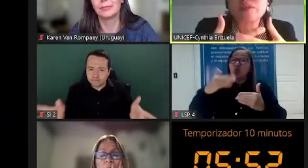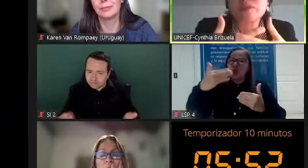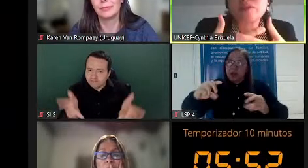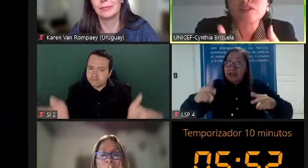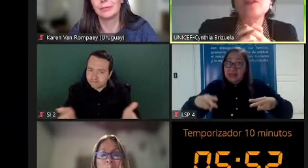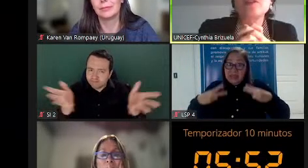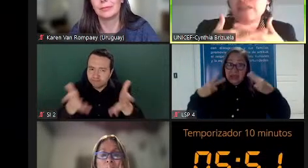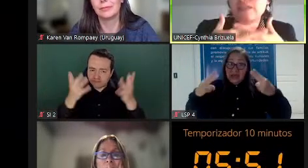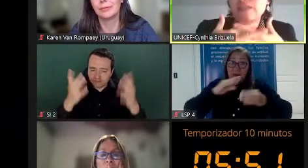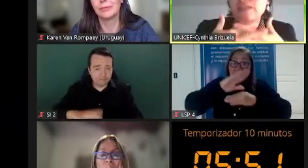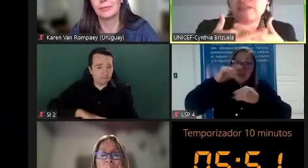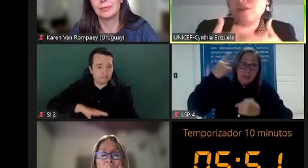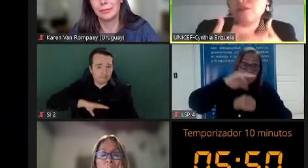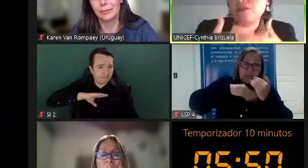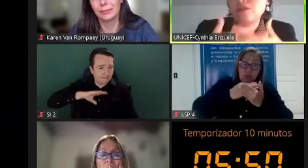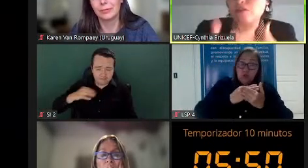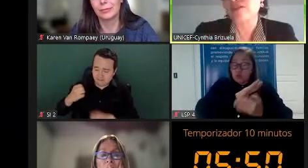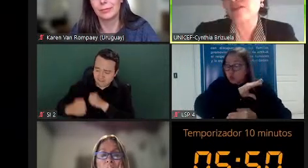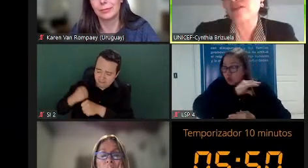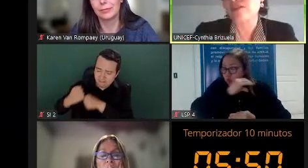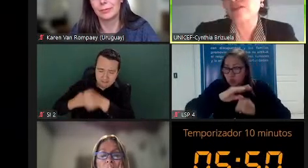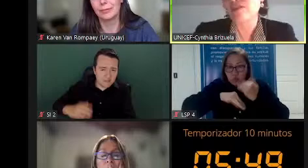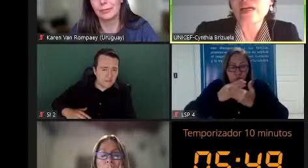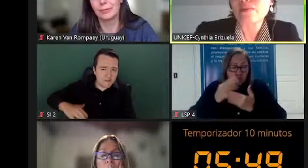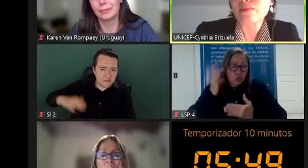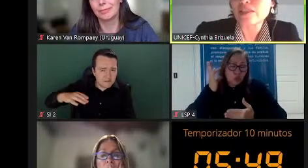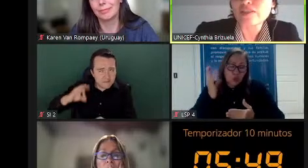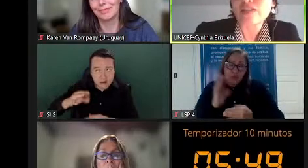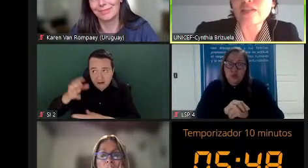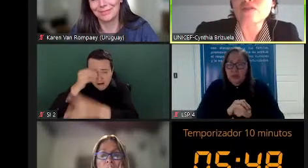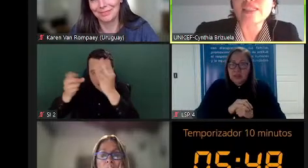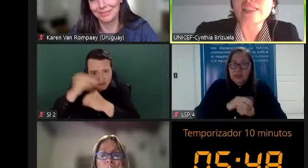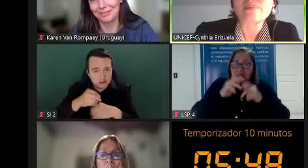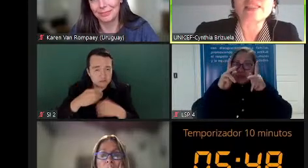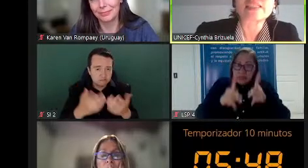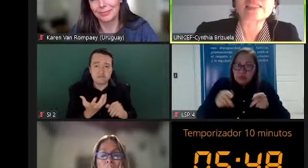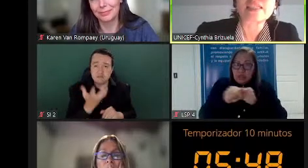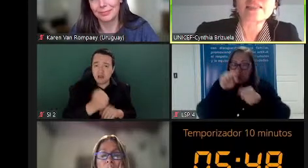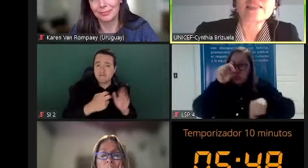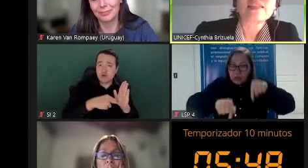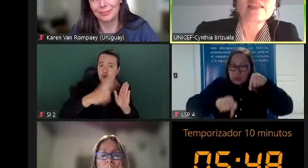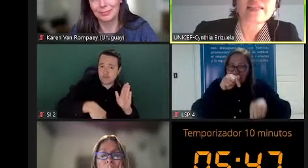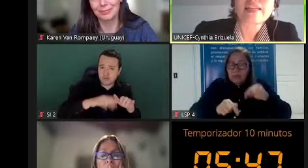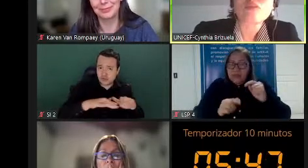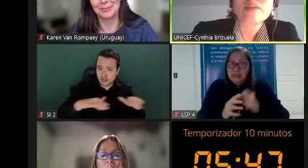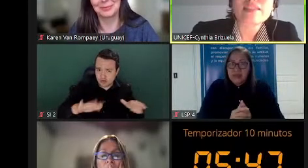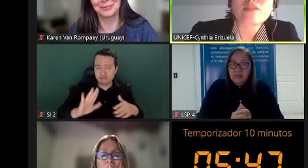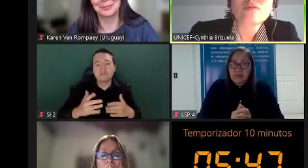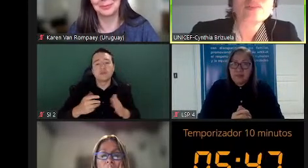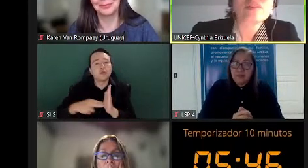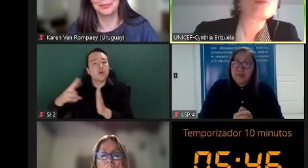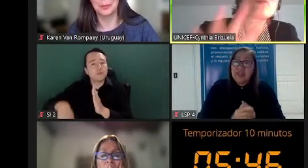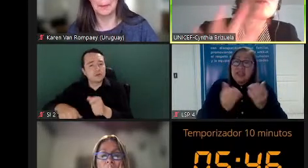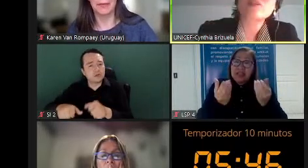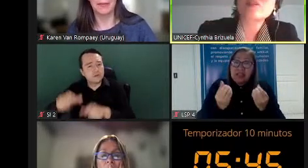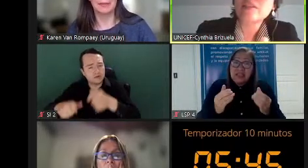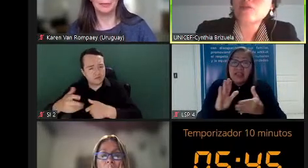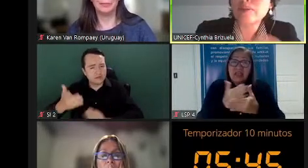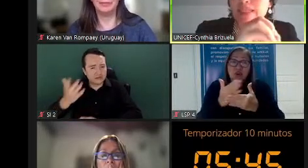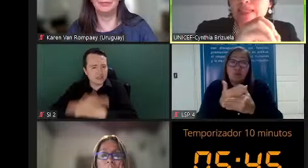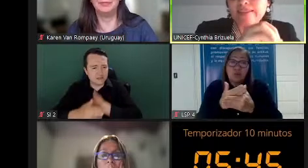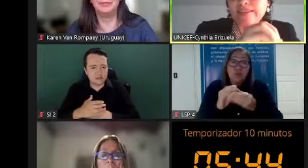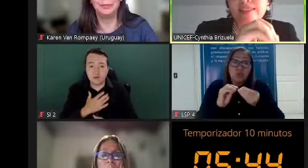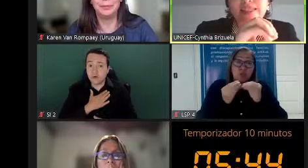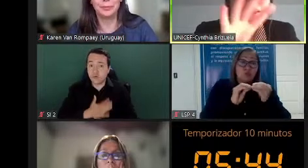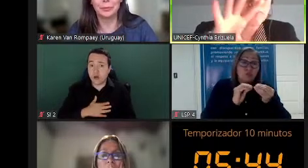opportunities during a full life for everyone in the convention on the right children's rights and on the